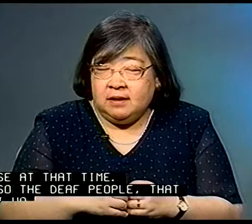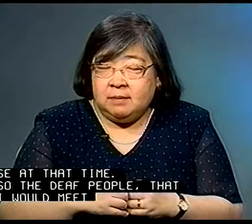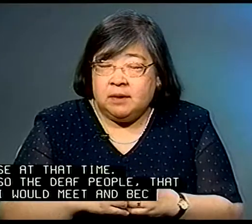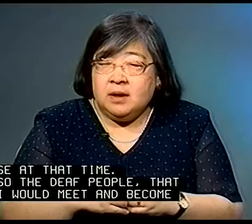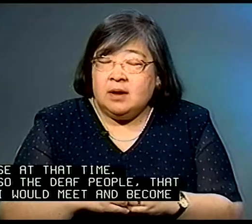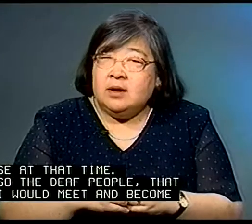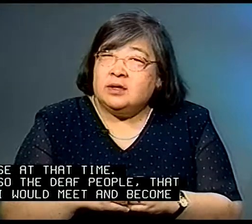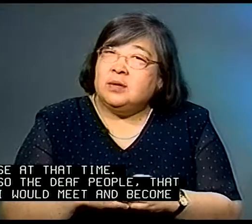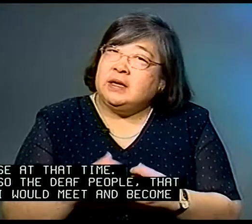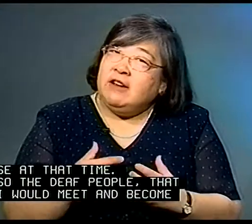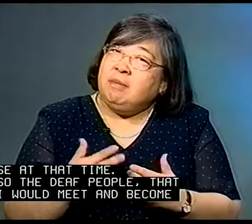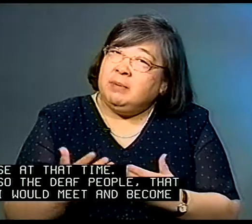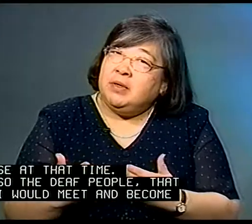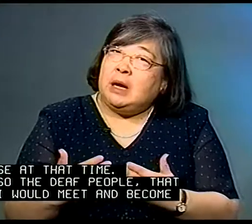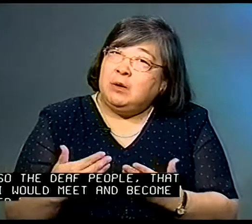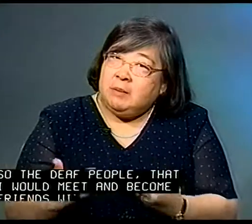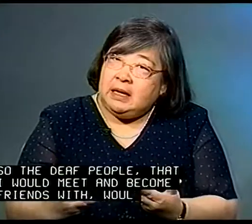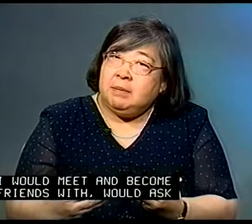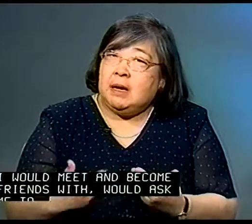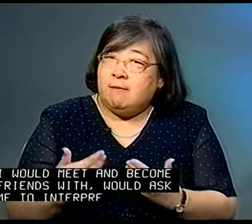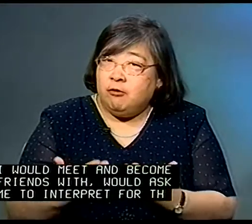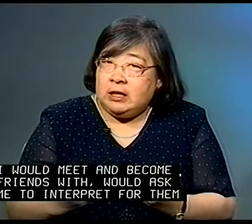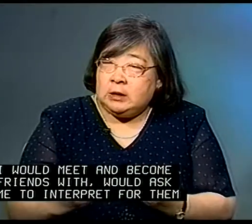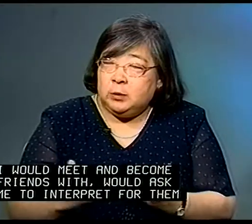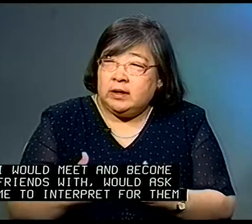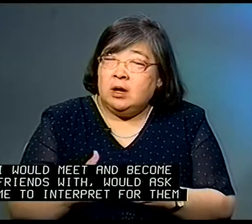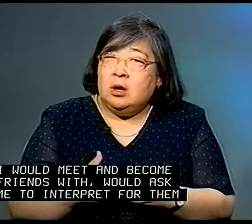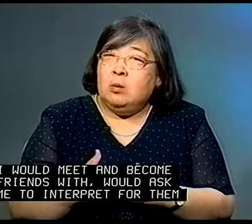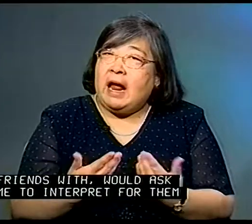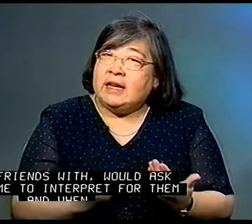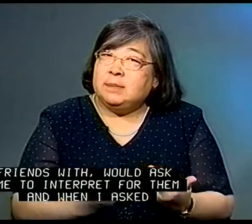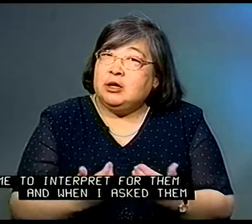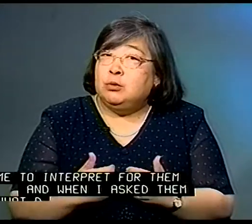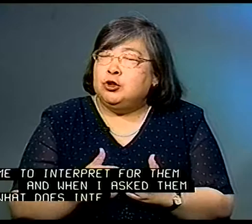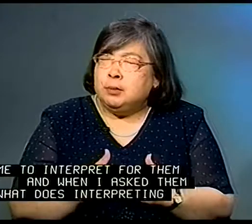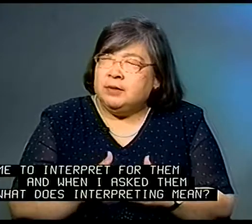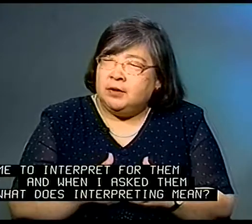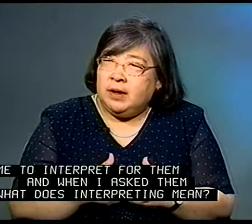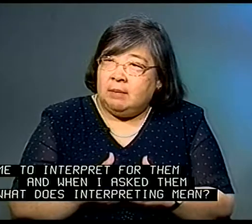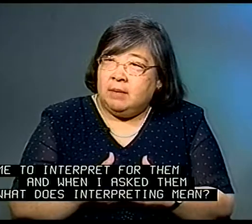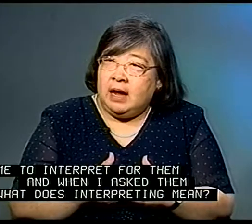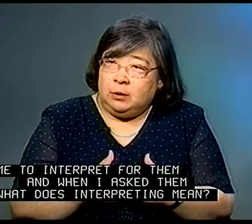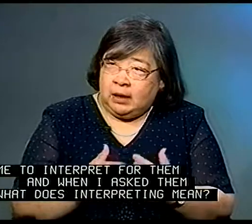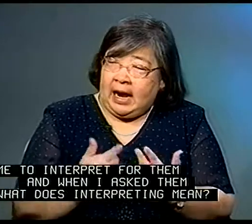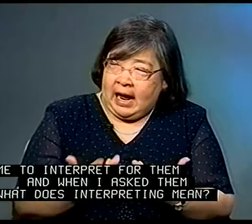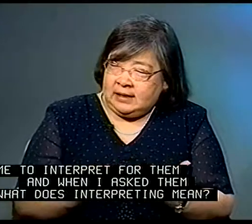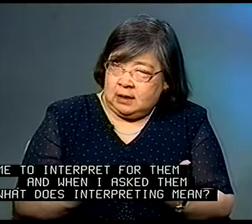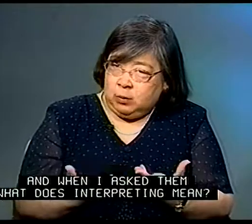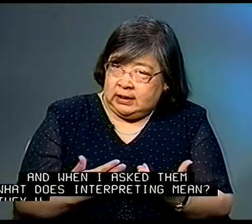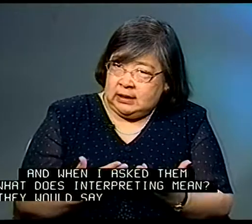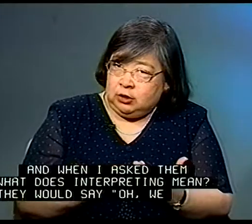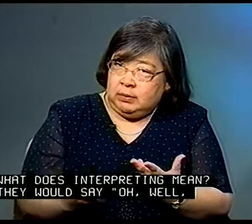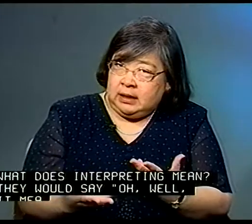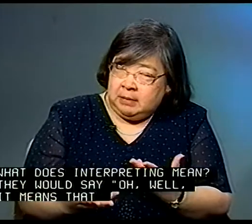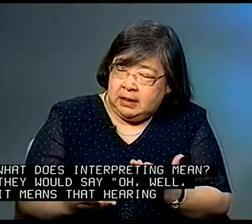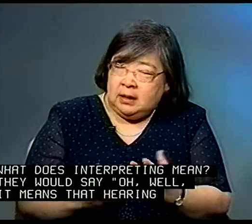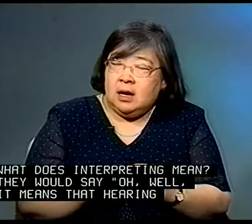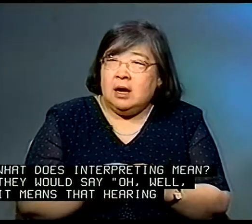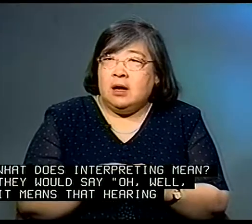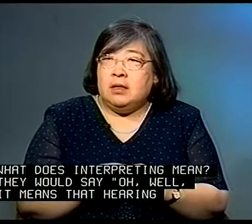time. So the deaf people that I would meet and become friends with would ask me to interpret for them. And when I asked them, what does interpreting mean, they